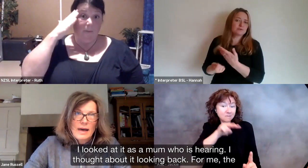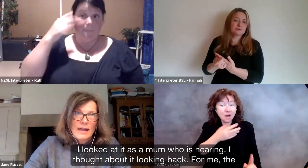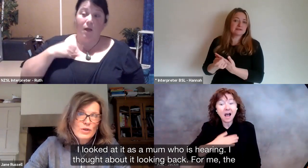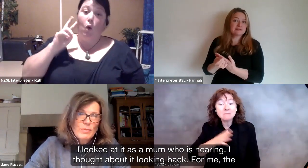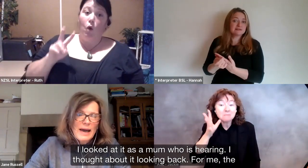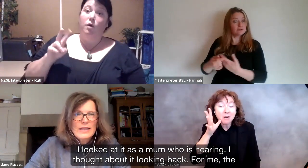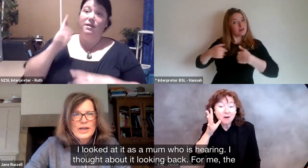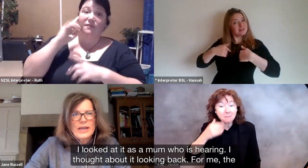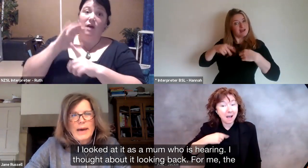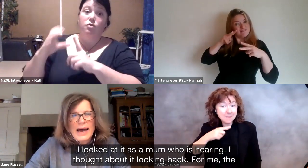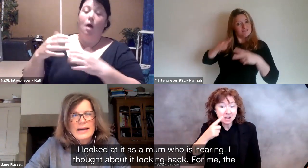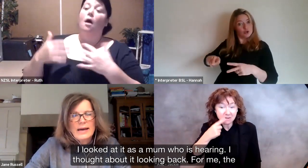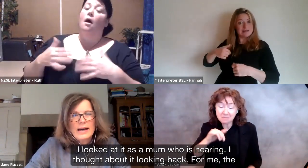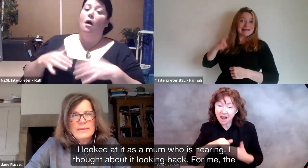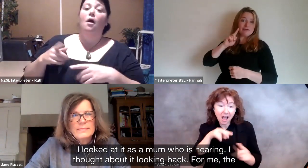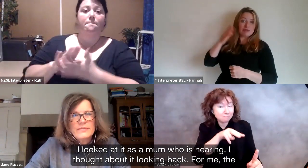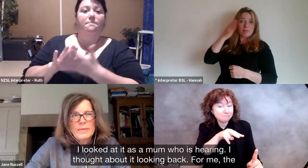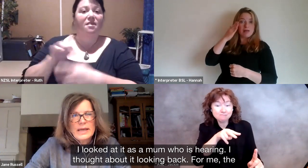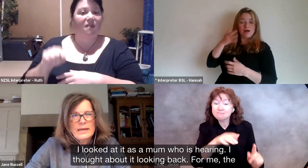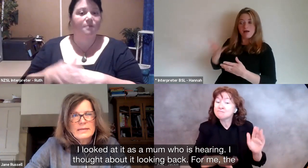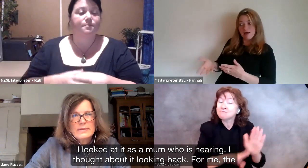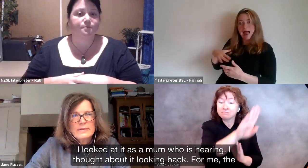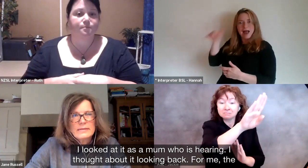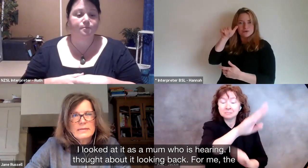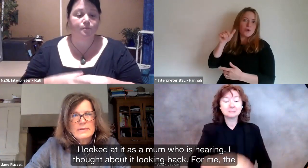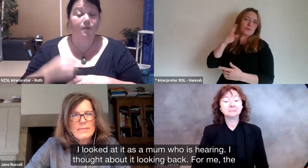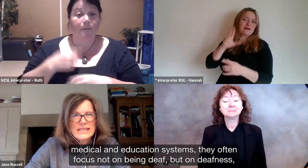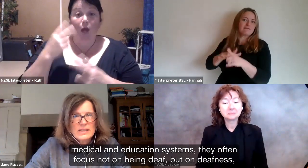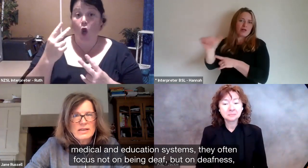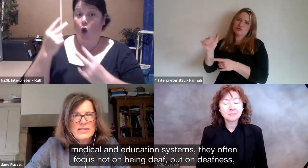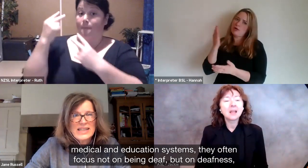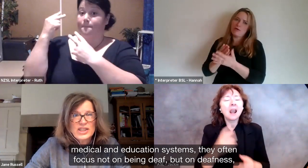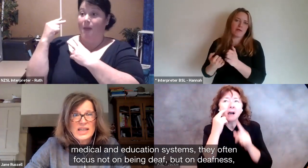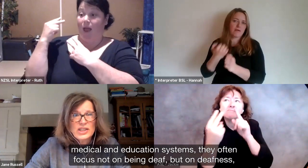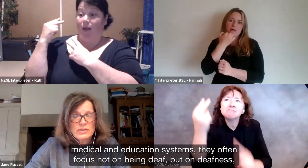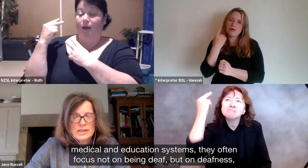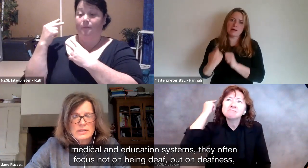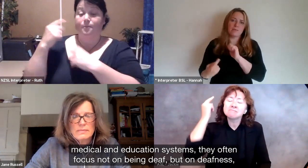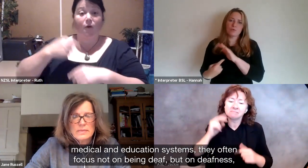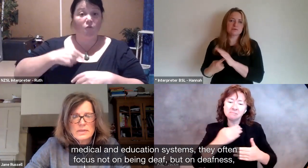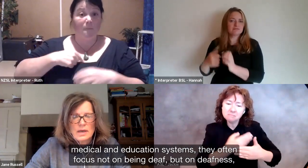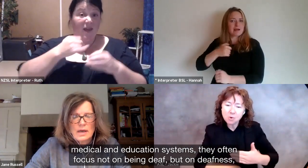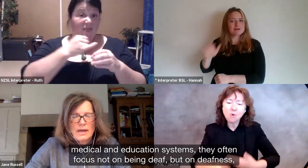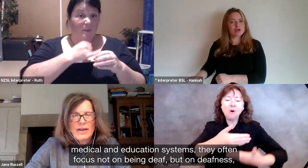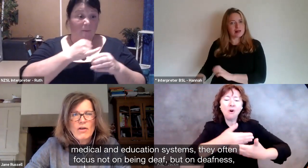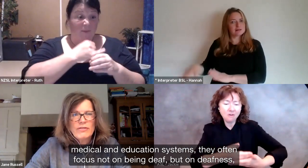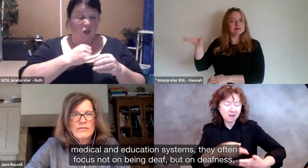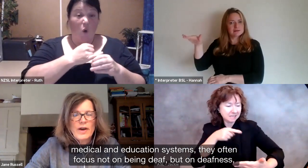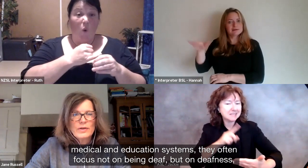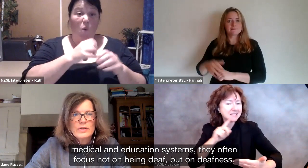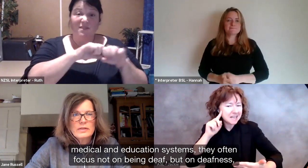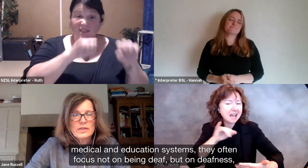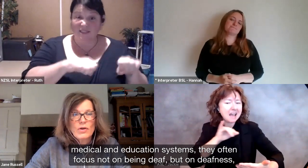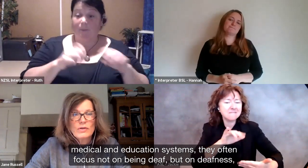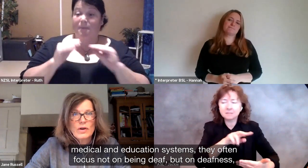I thought about it looking back. For me, the medical and the educational systems, they often